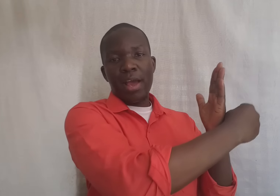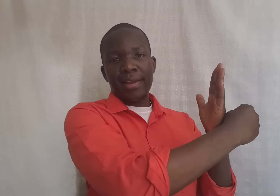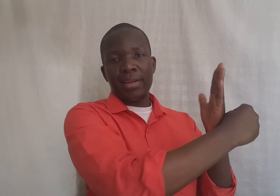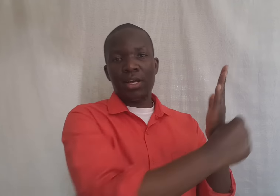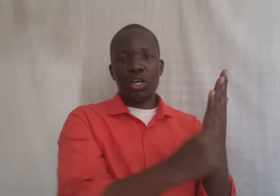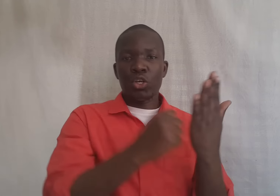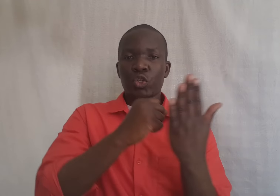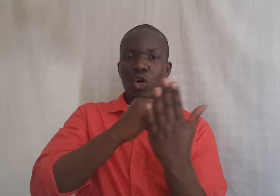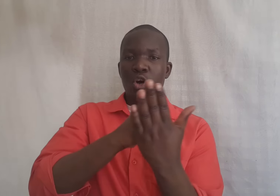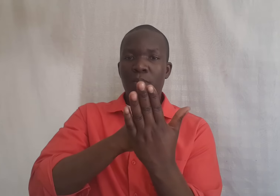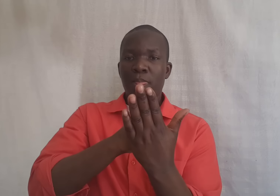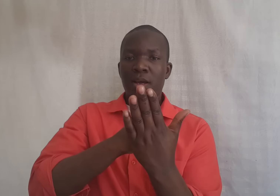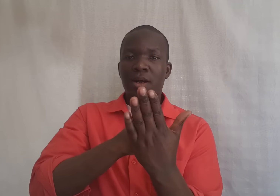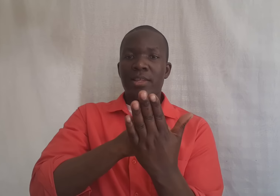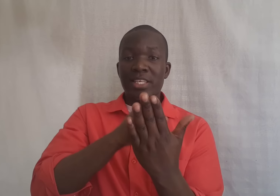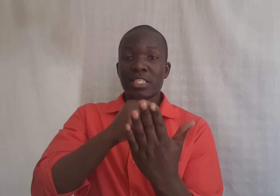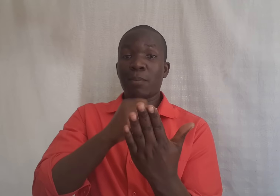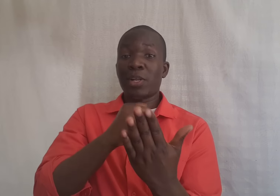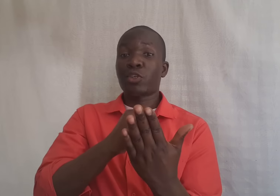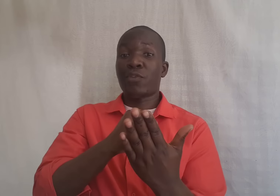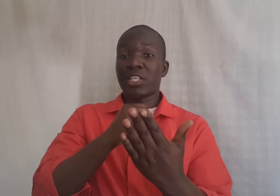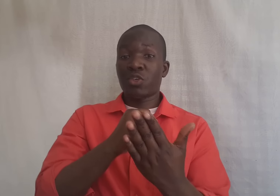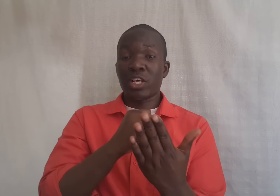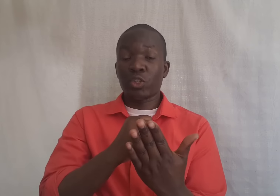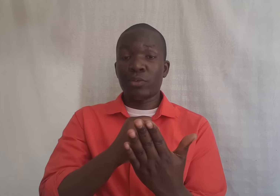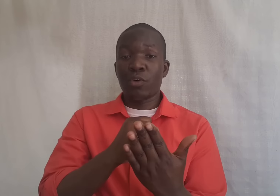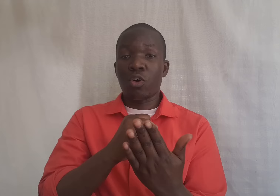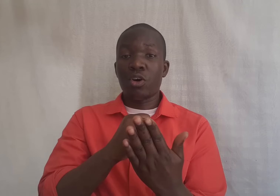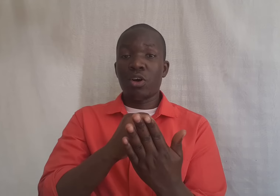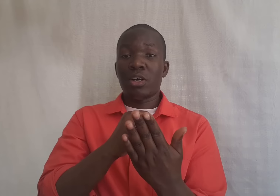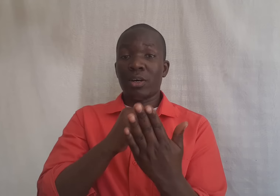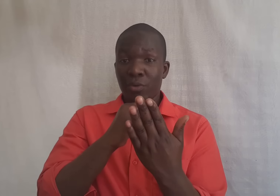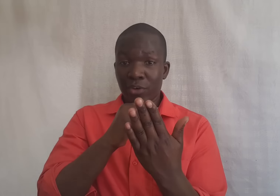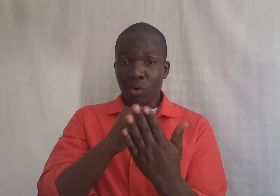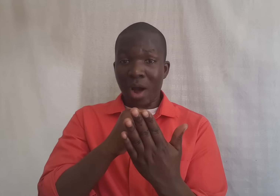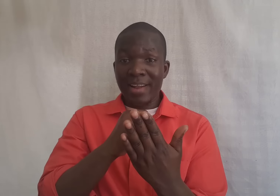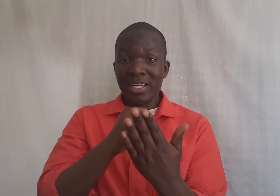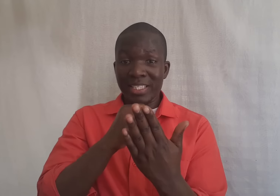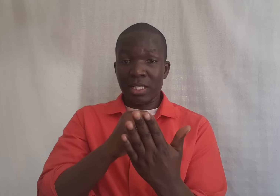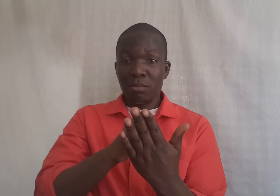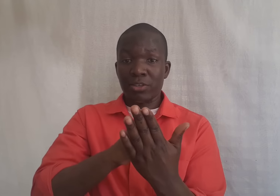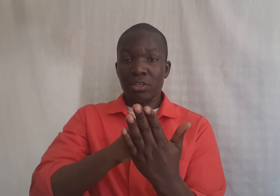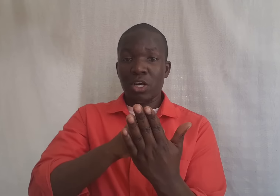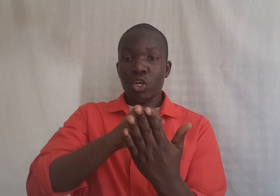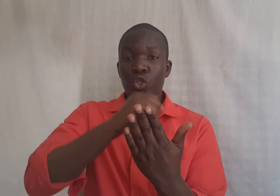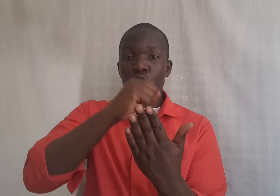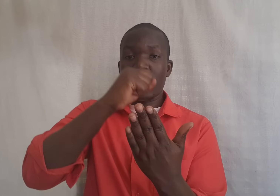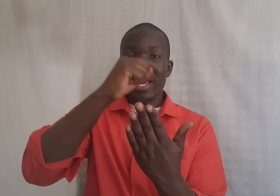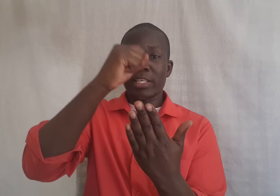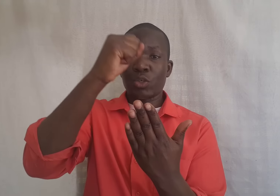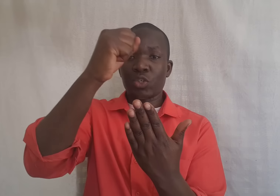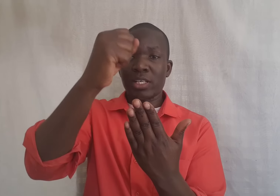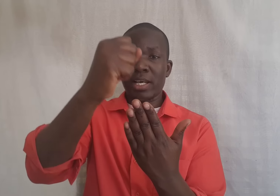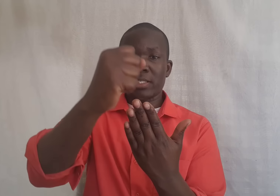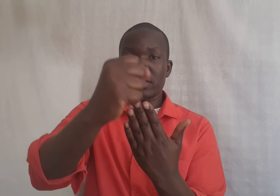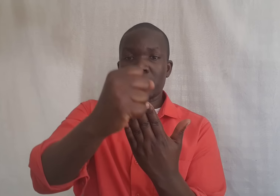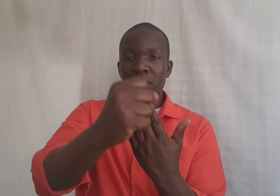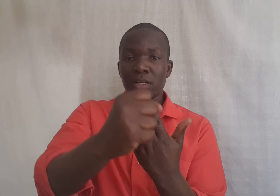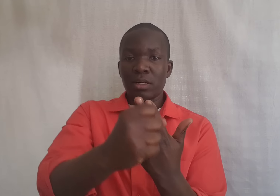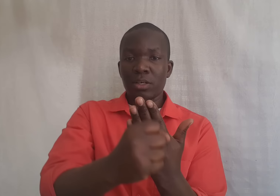behind. So this is the place of articulation for the word syllabus. So S, using S, you